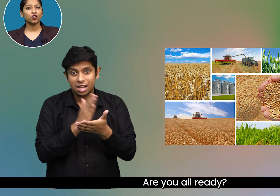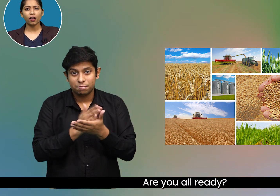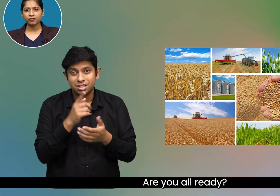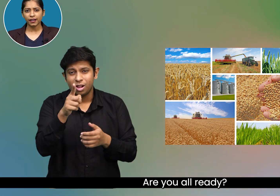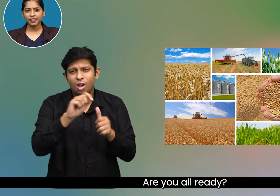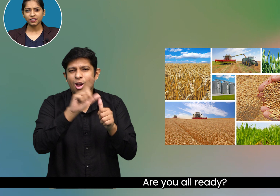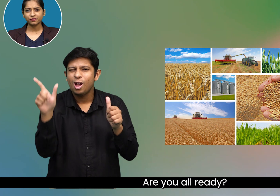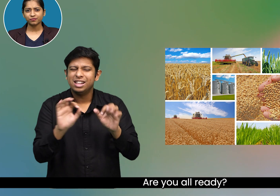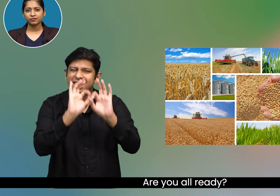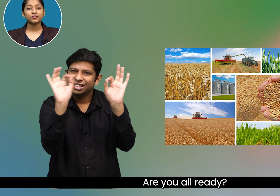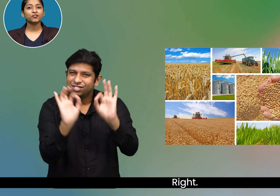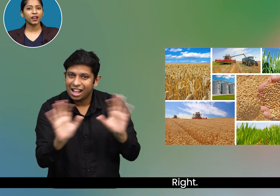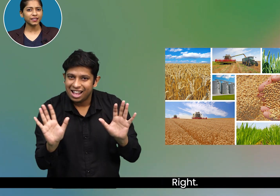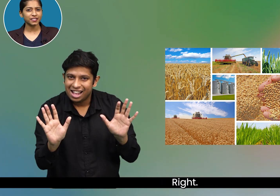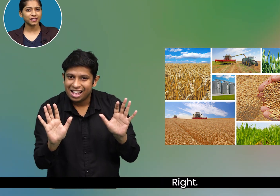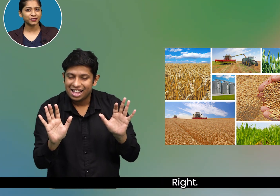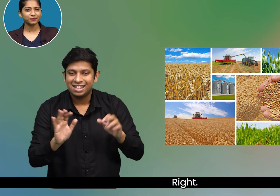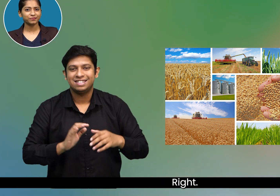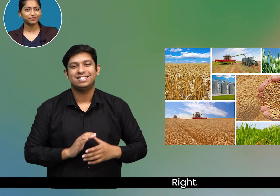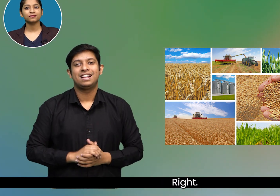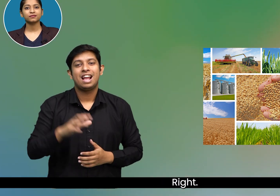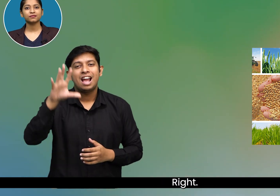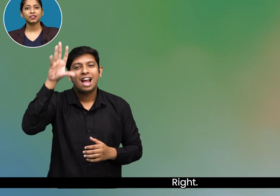Are you all ready? Right?